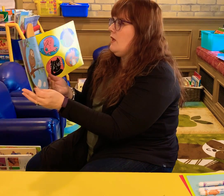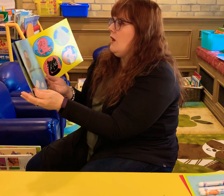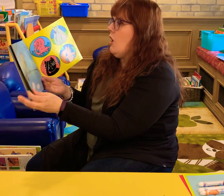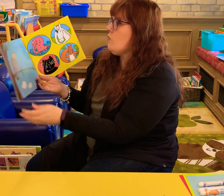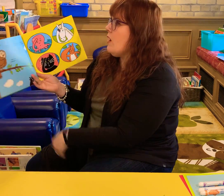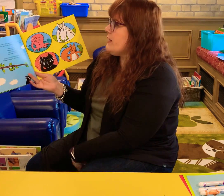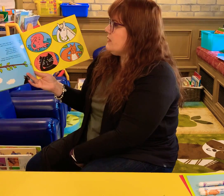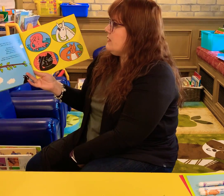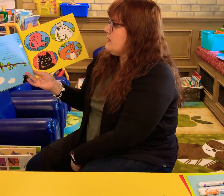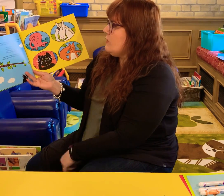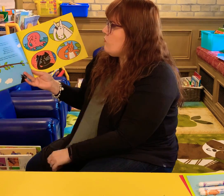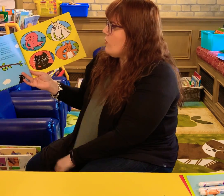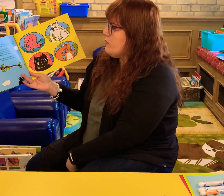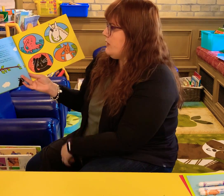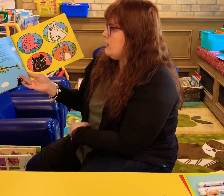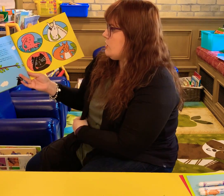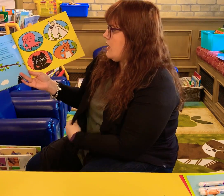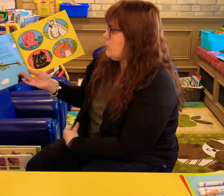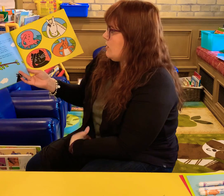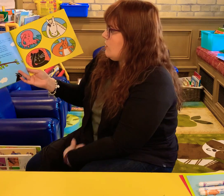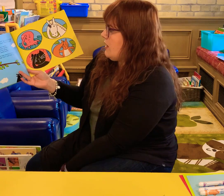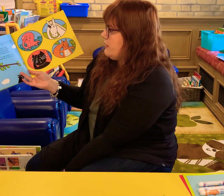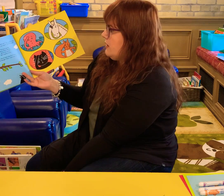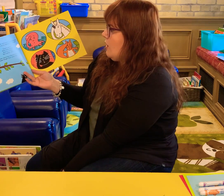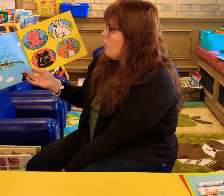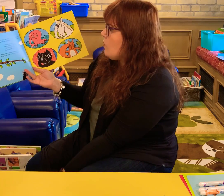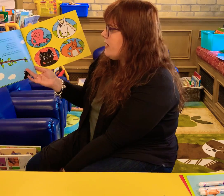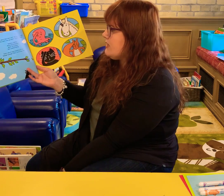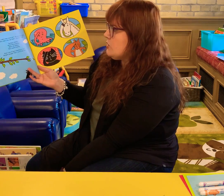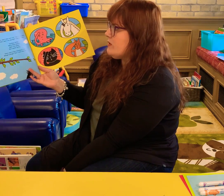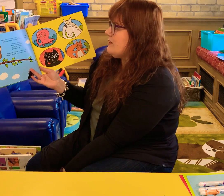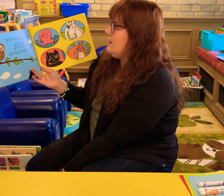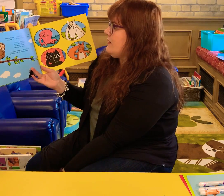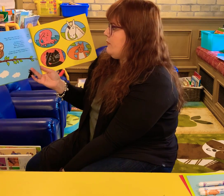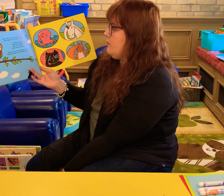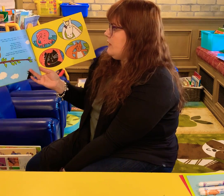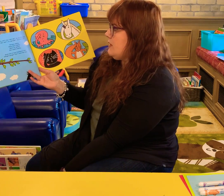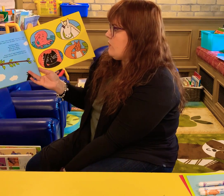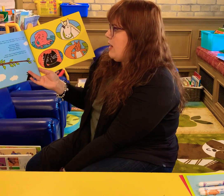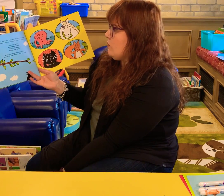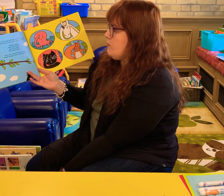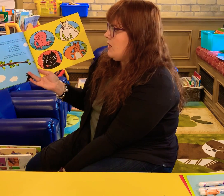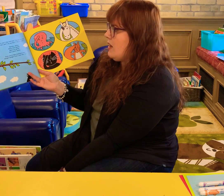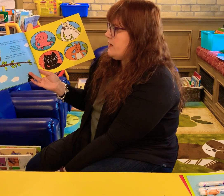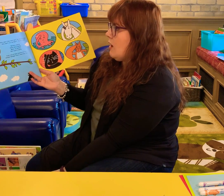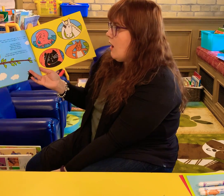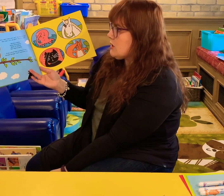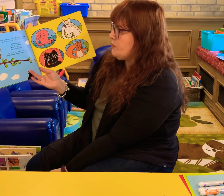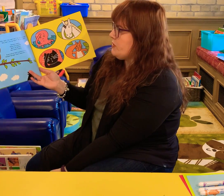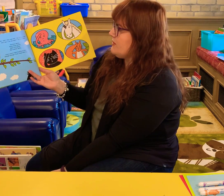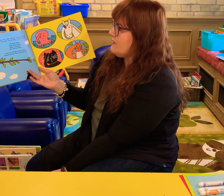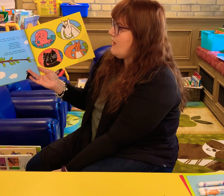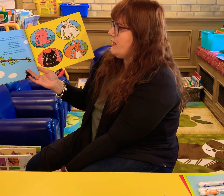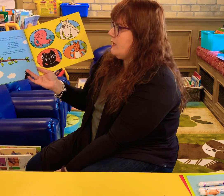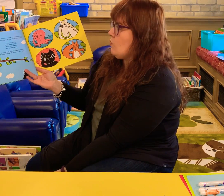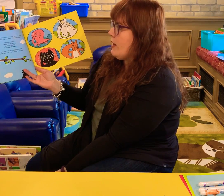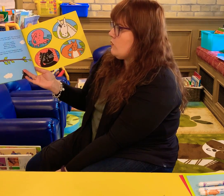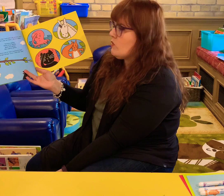Why didn't they warn me, the jackdaw cried. Why didn't you see them, the owl replied. Octopus signing, white horse